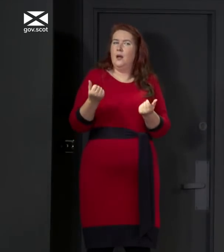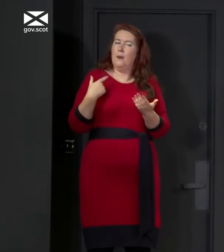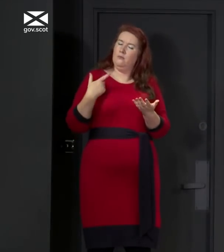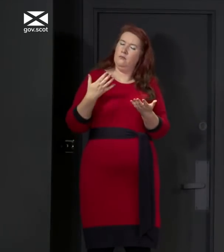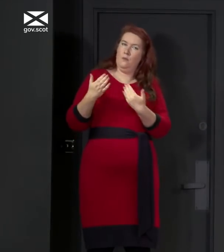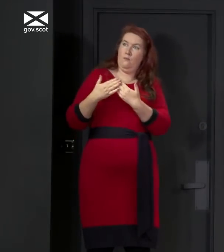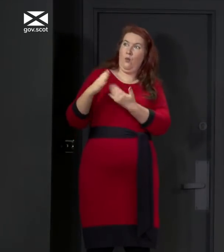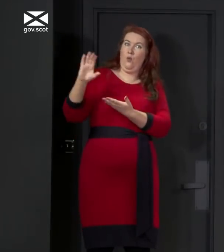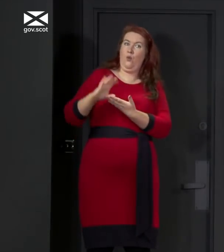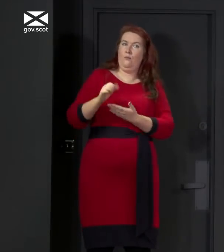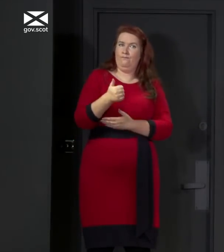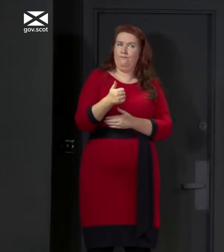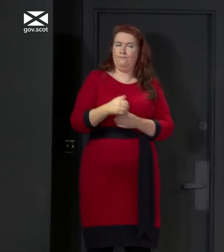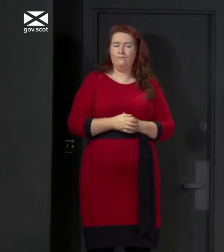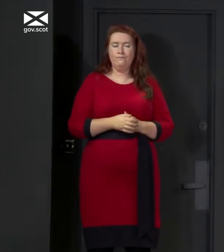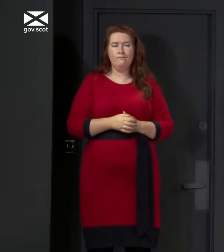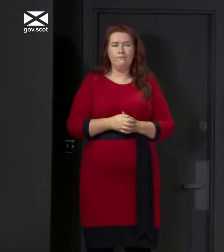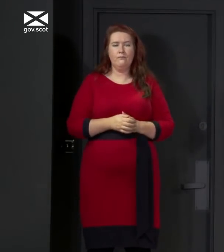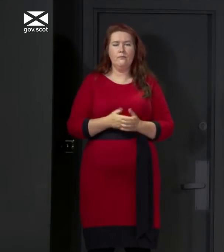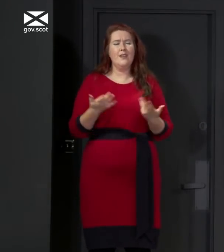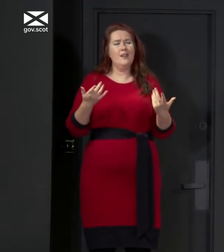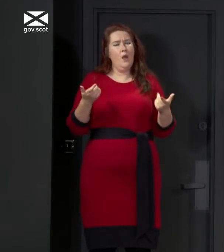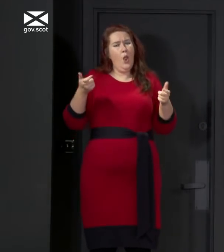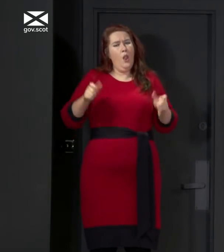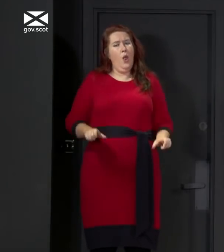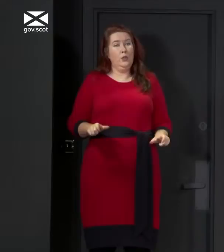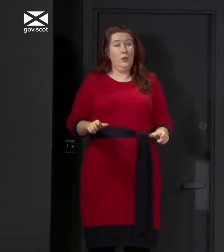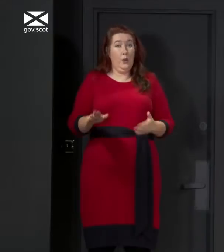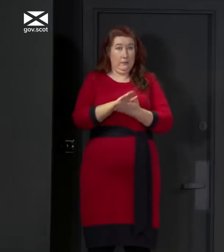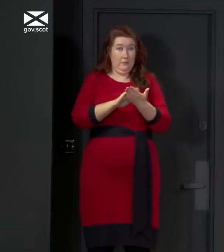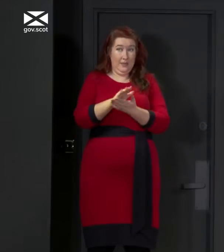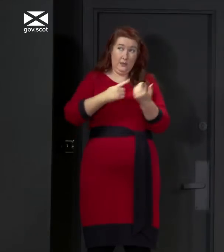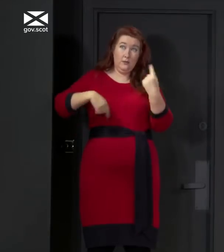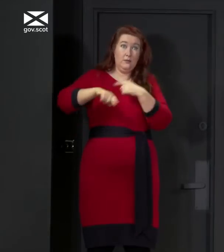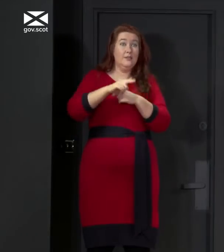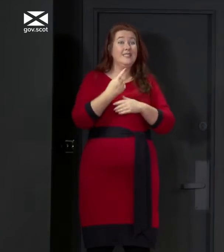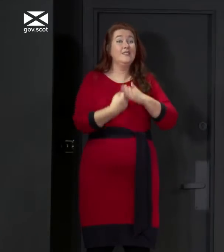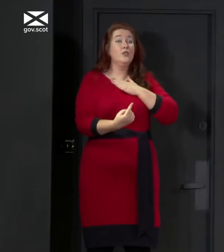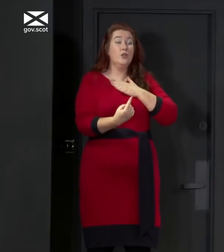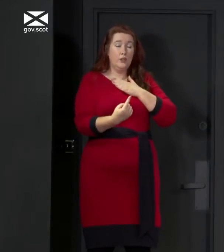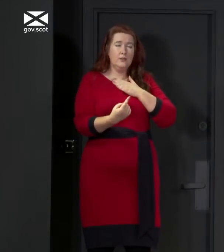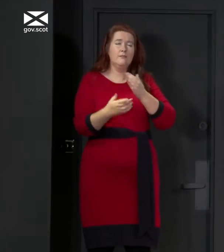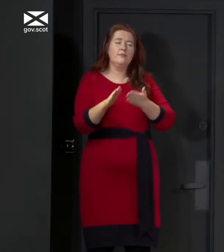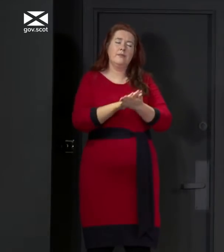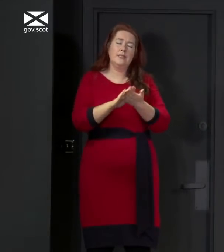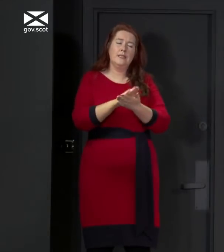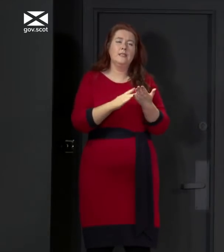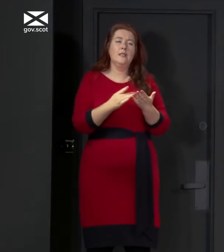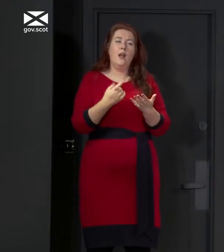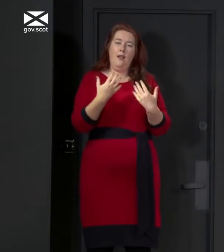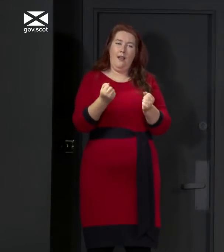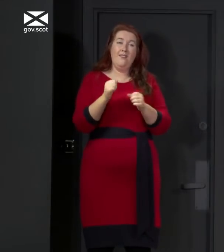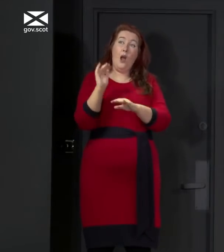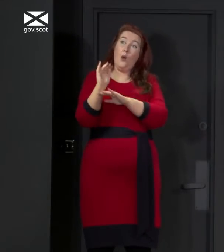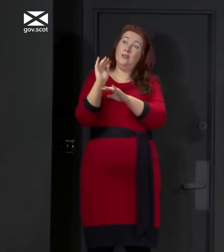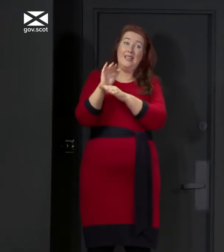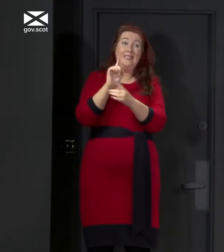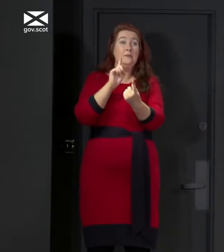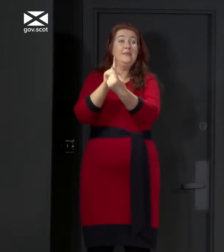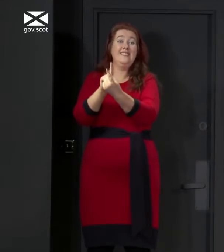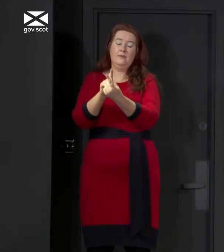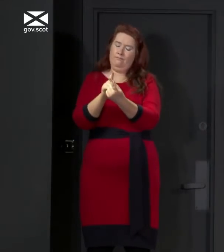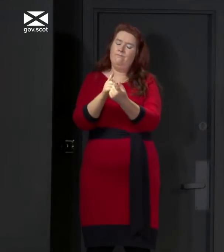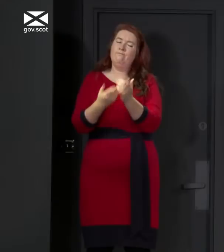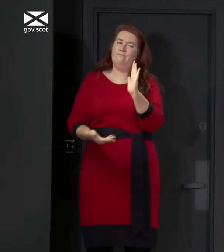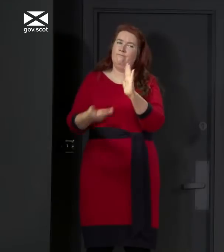Now, returning to what lockdown means for all of us as individuals, we've also introduced tighter restrictions on outdoor socialising